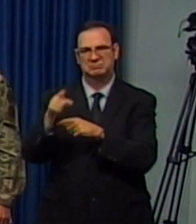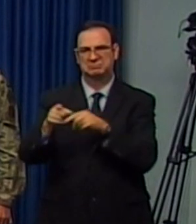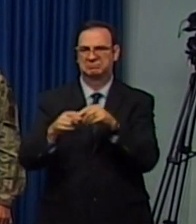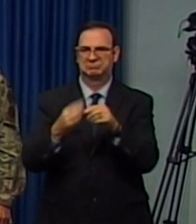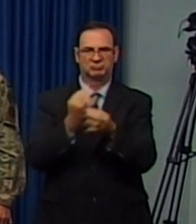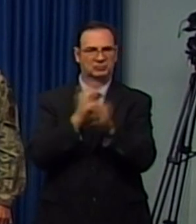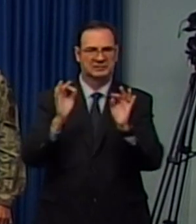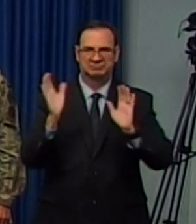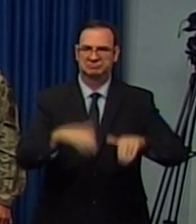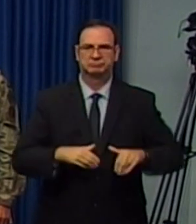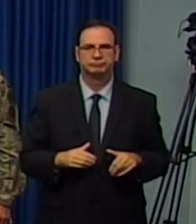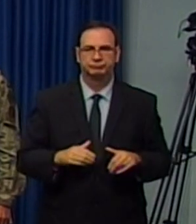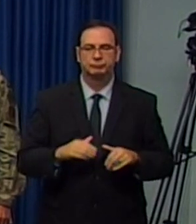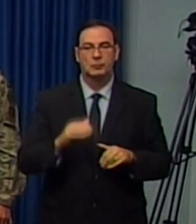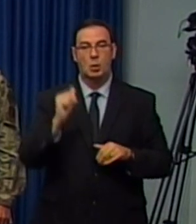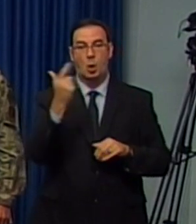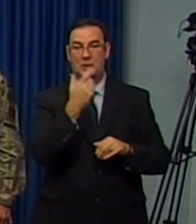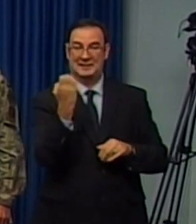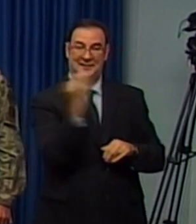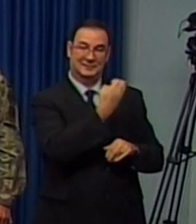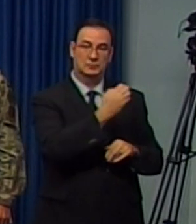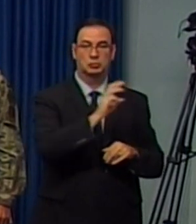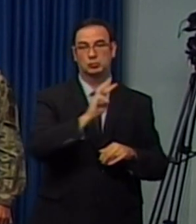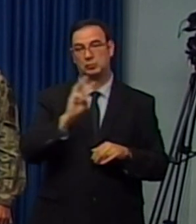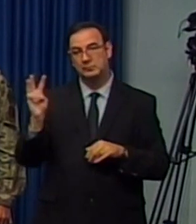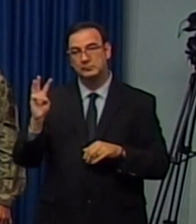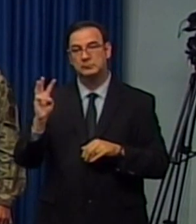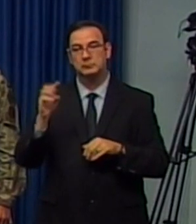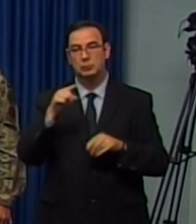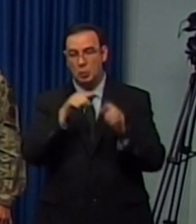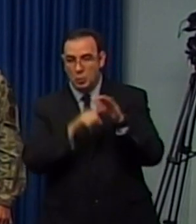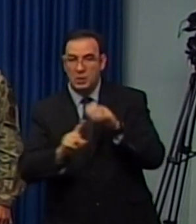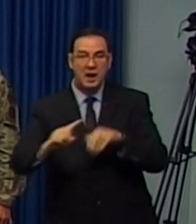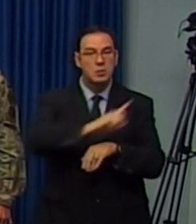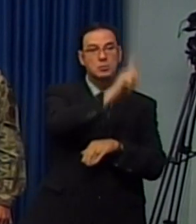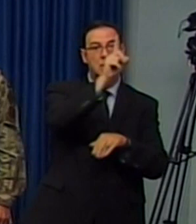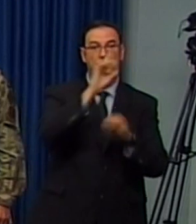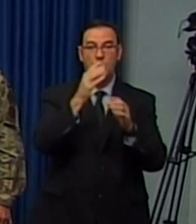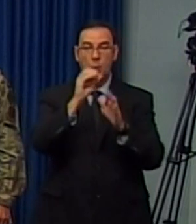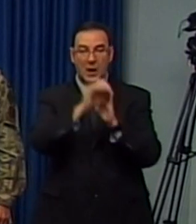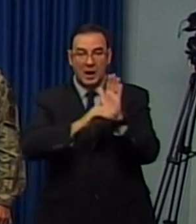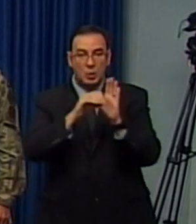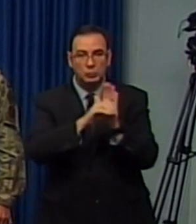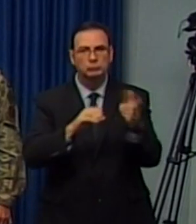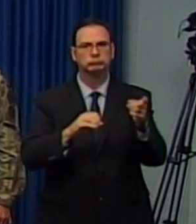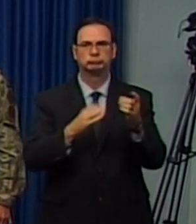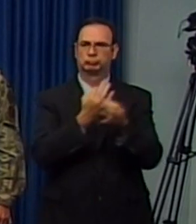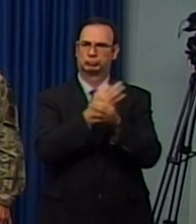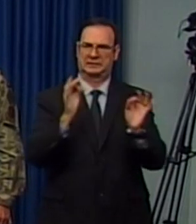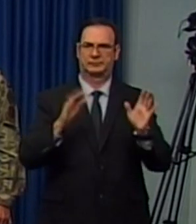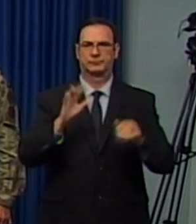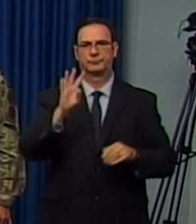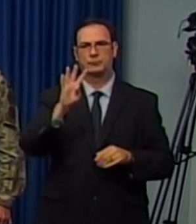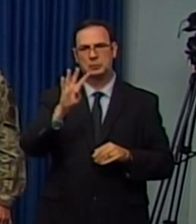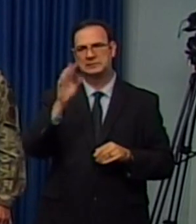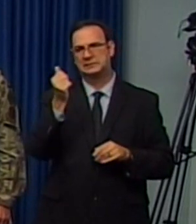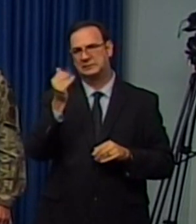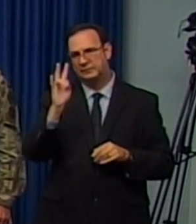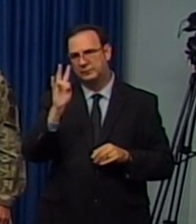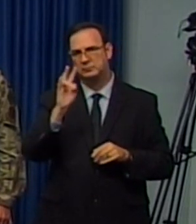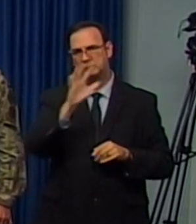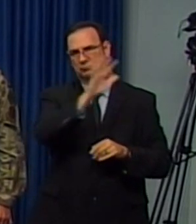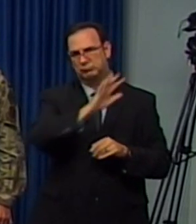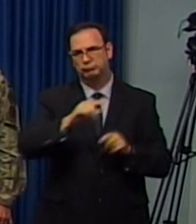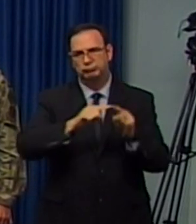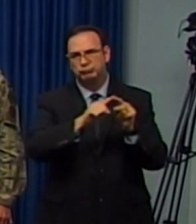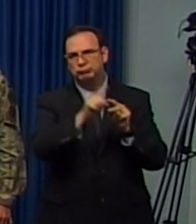for the East-West Beltway around Orlando, State Roads 417 and 429. I have granted that request. We